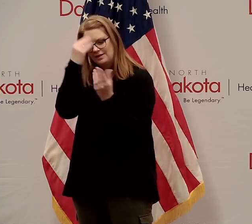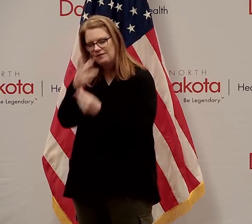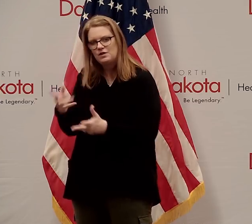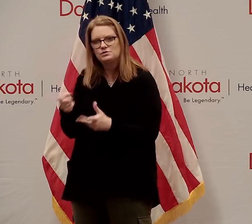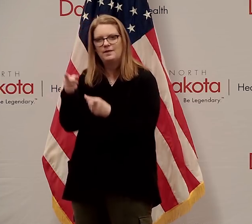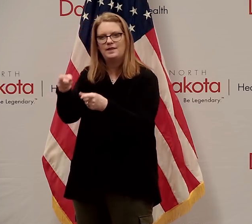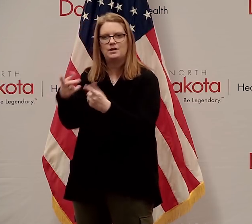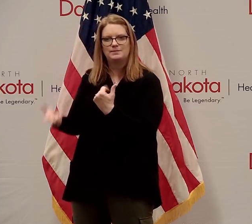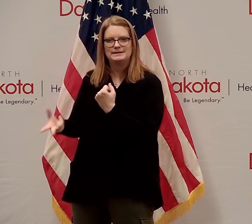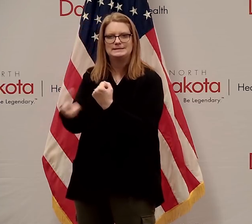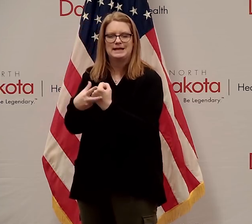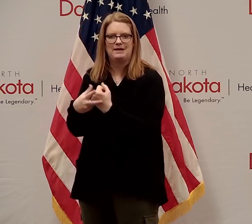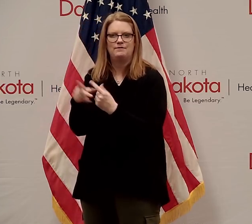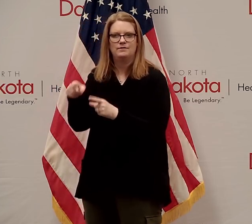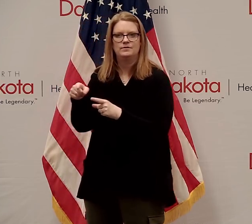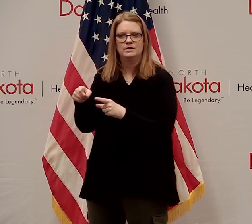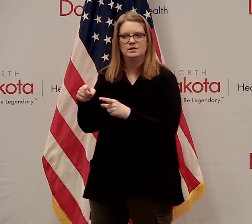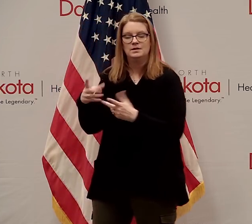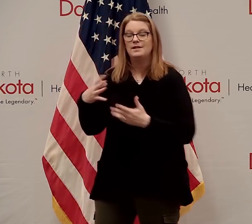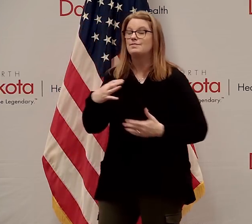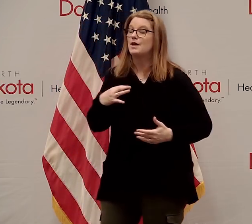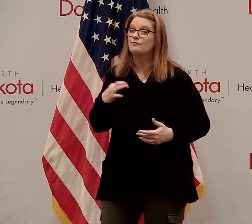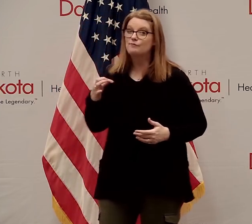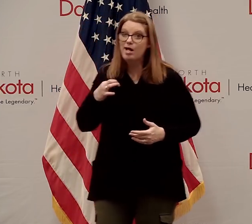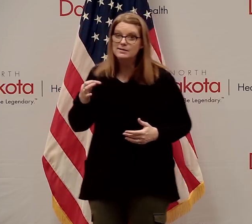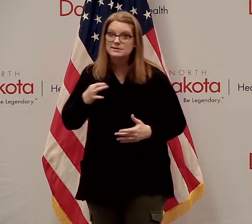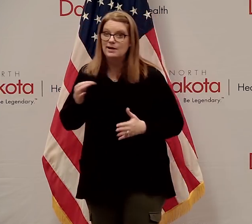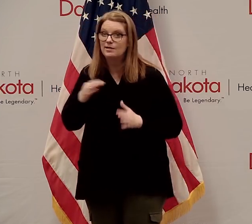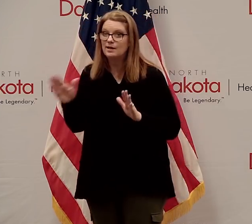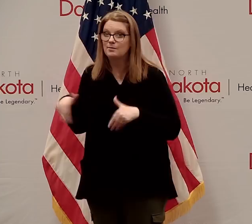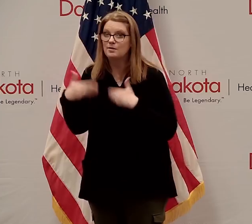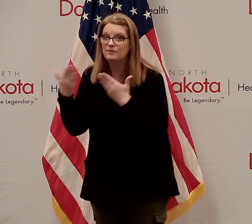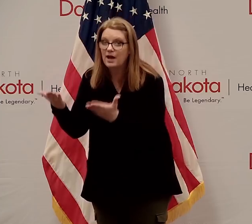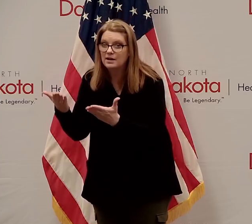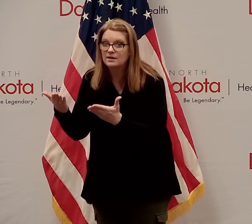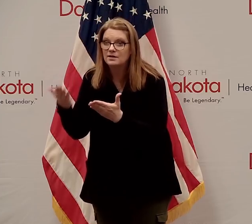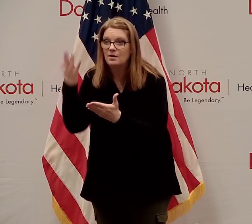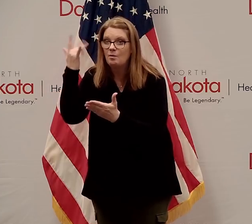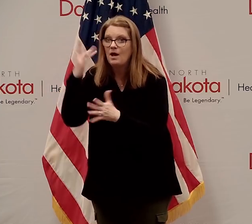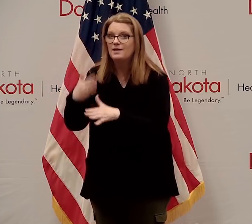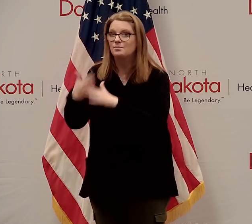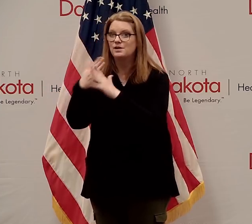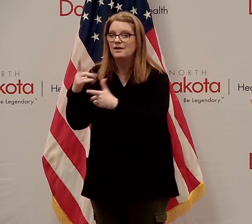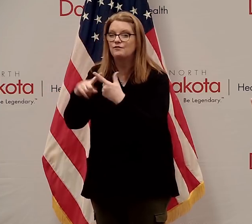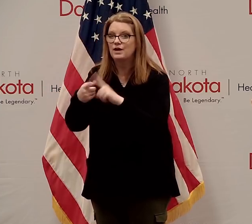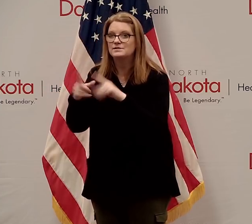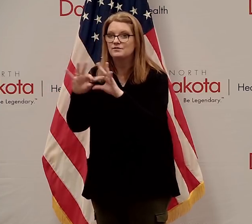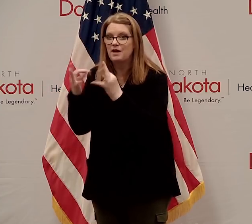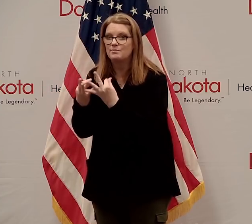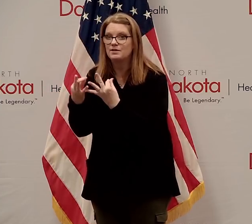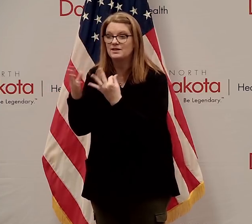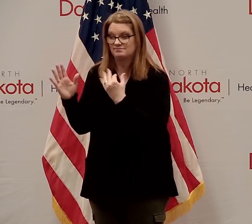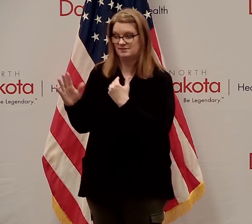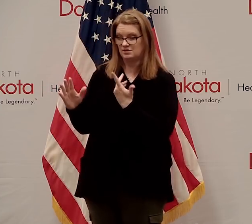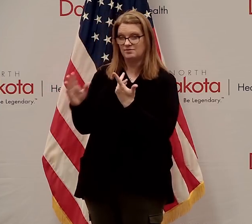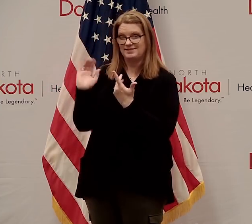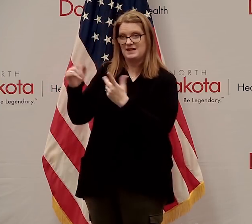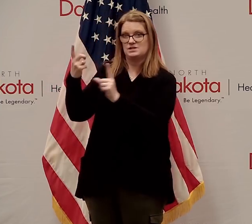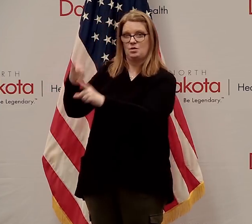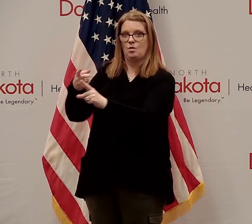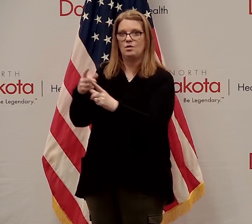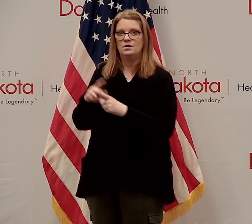information that people are voluntarily provide in an effort to protect their friends and family, because it's the